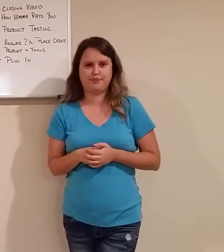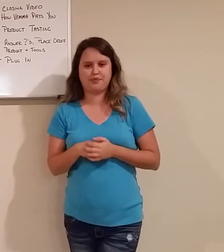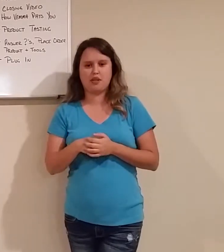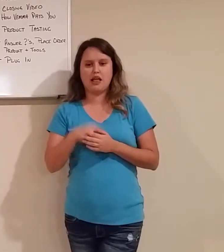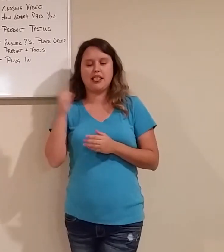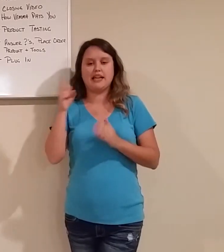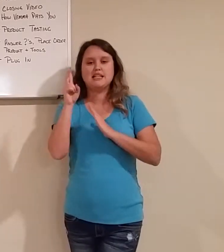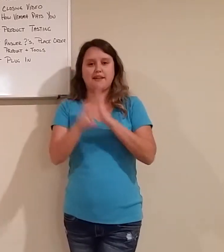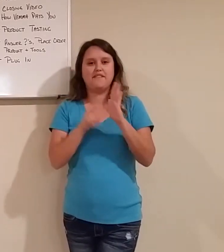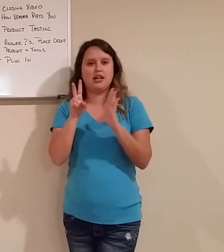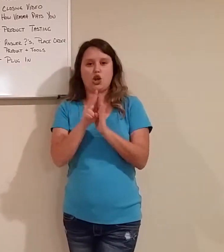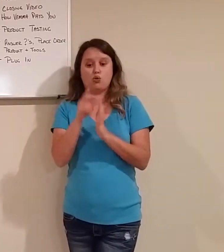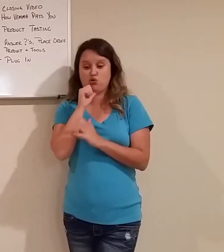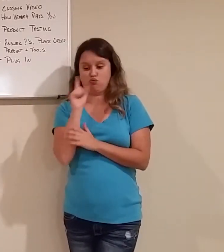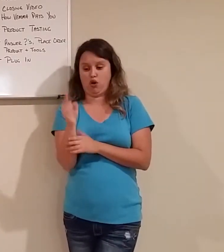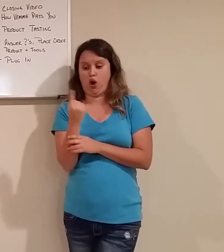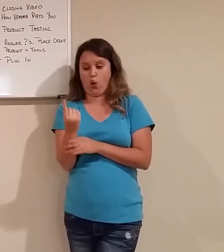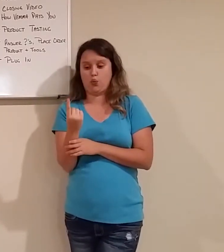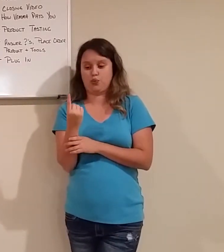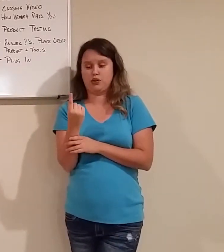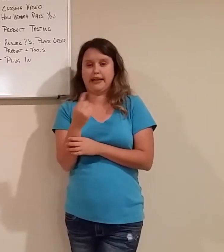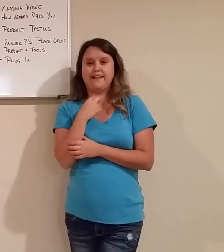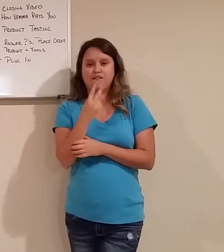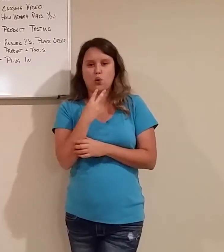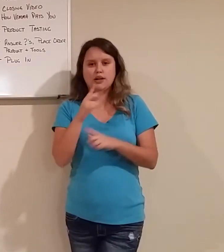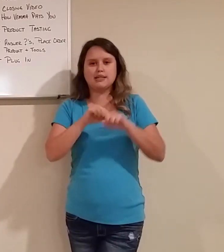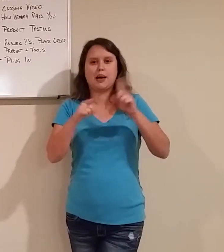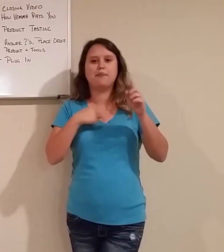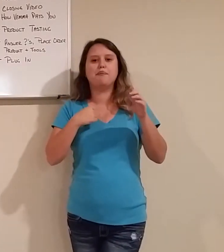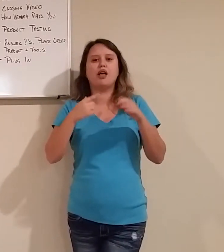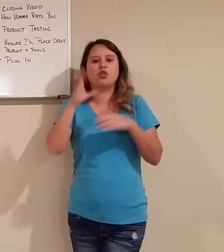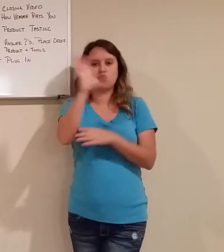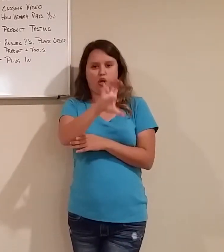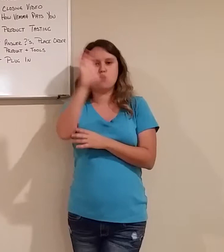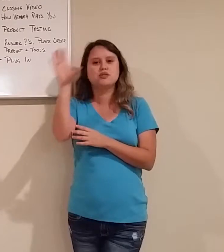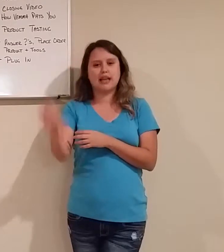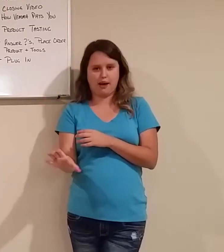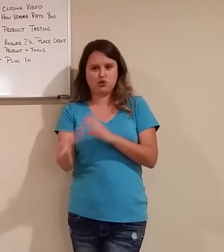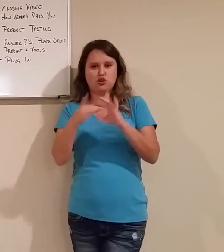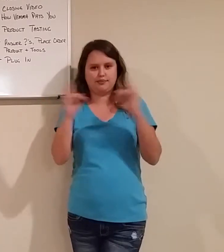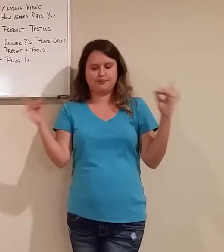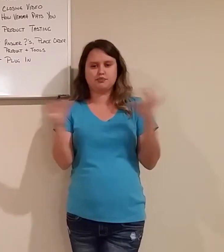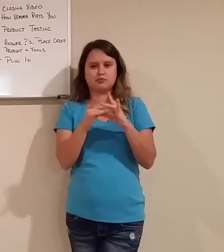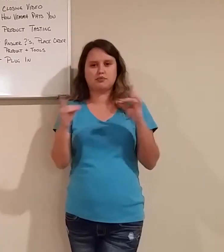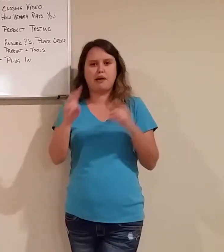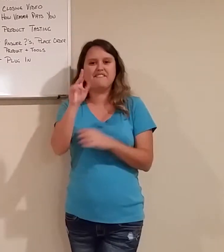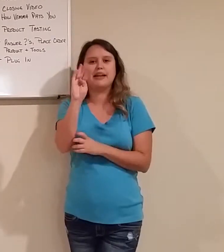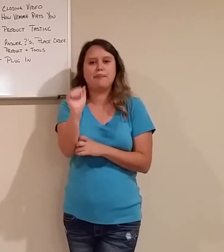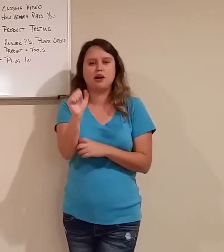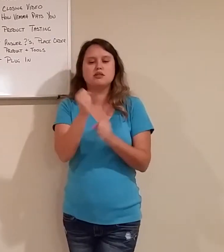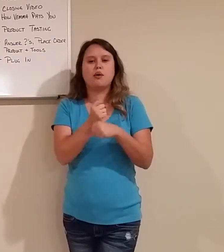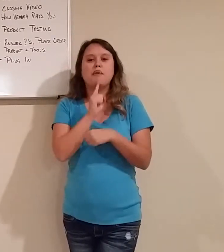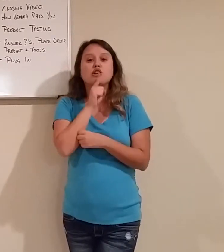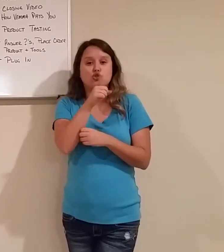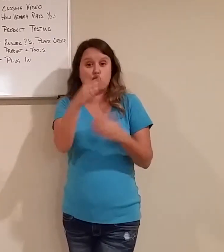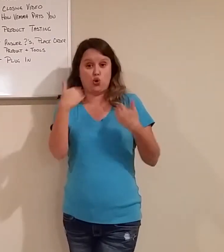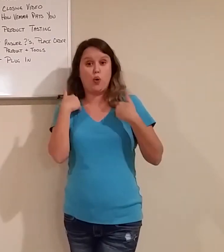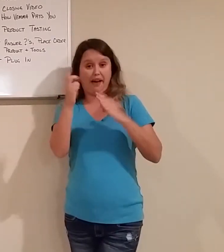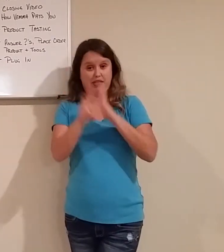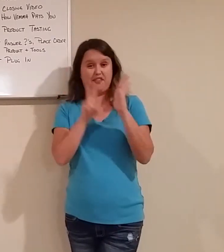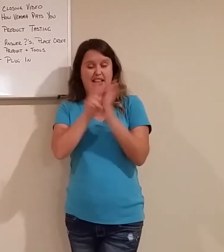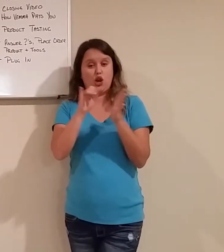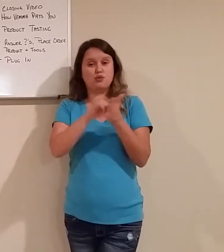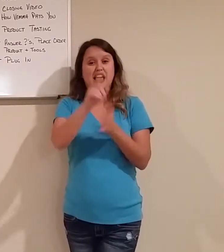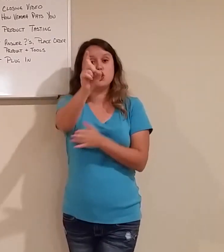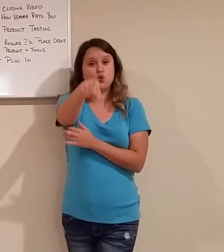These videos are not only voiced, but they're also closed captioned by Vemma. So make sure that you have the videos that